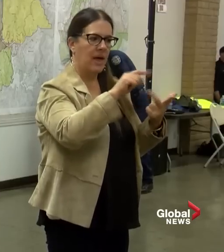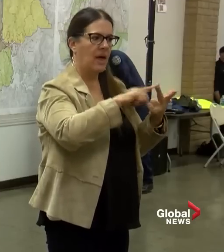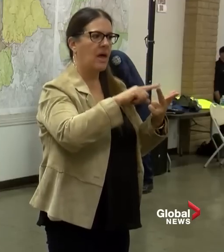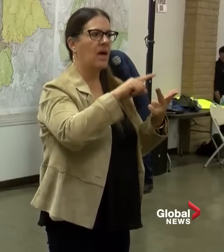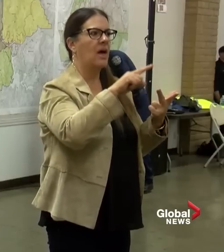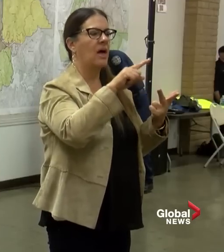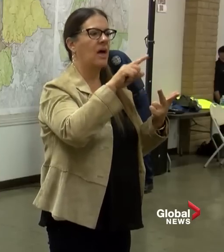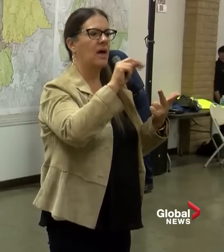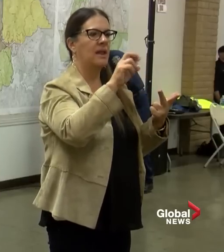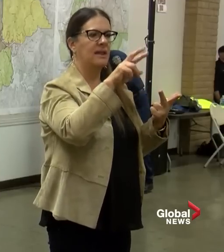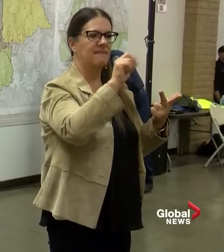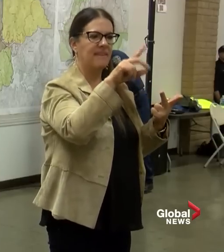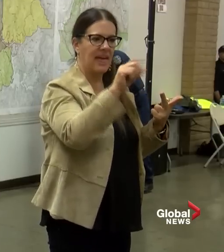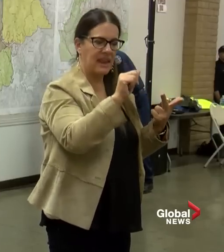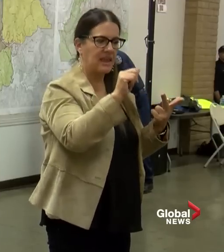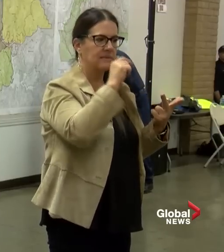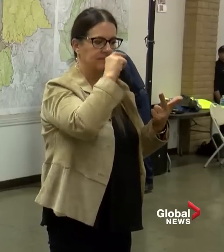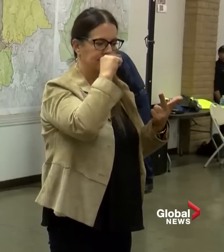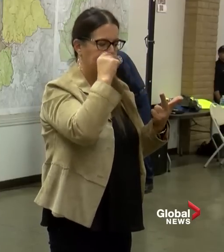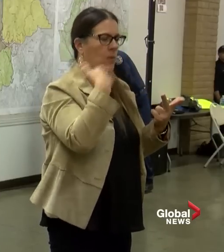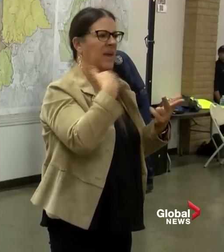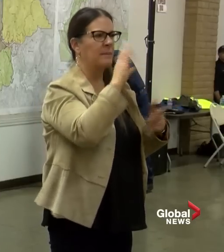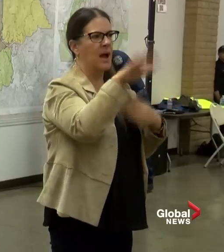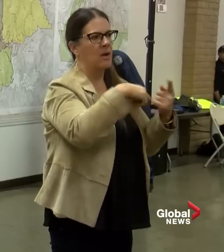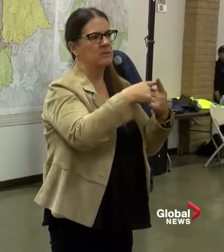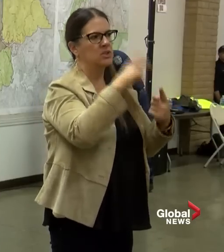October wildfires, we removed about 2 million tons of debris.